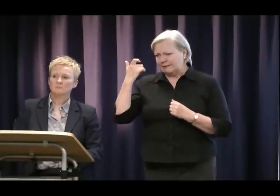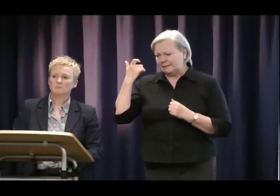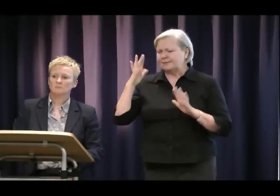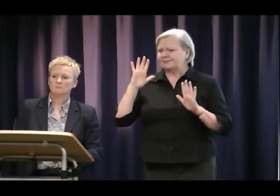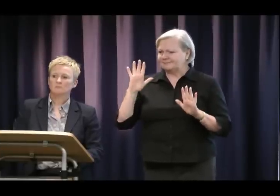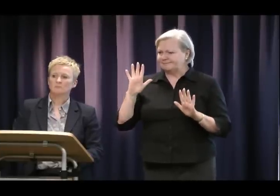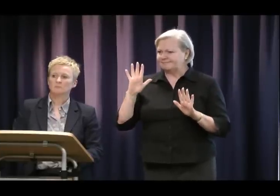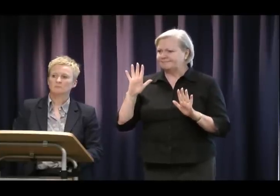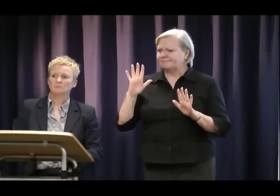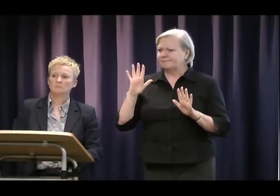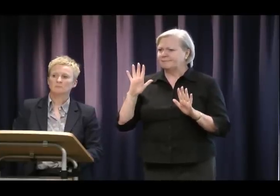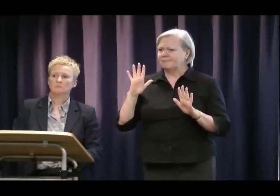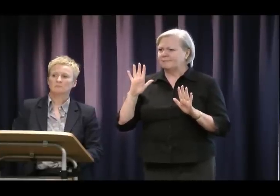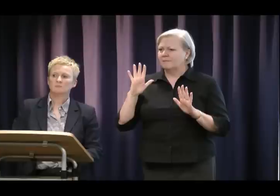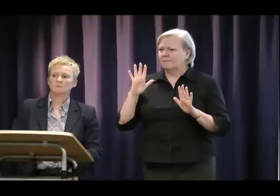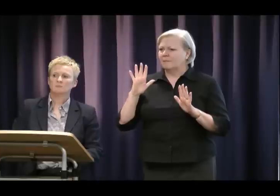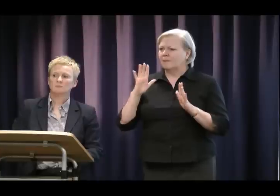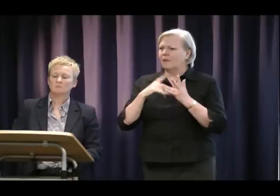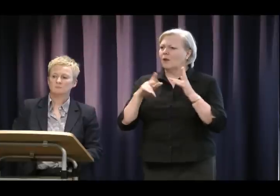I don't like the idea